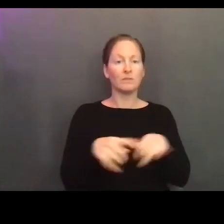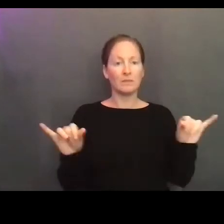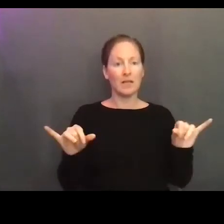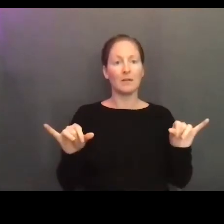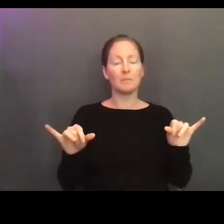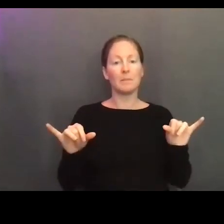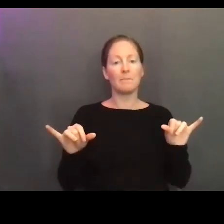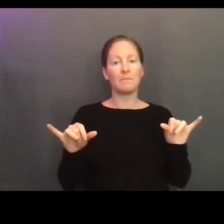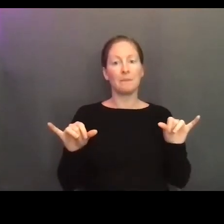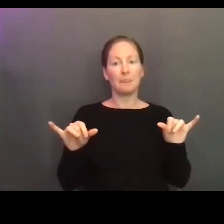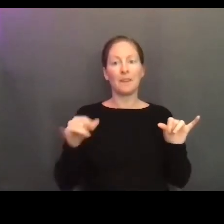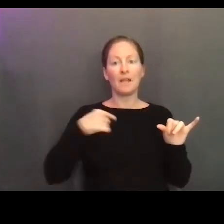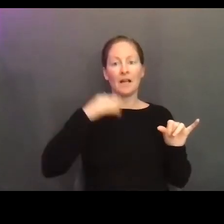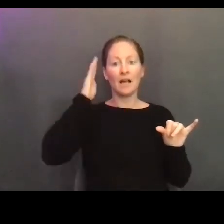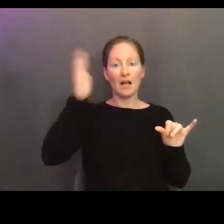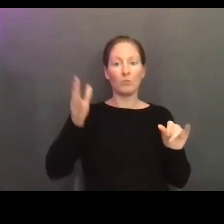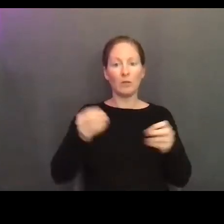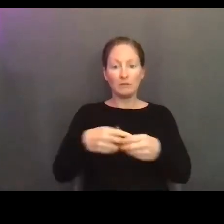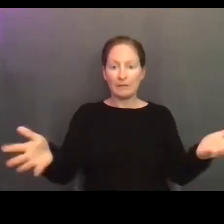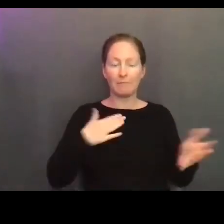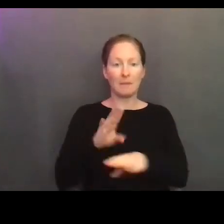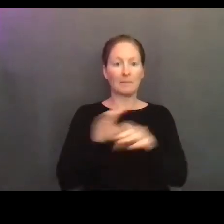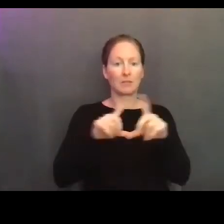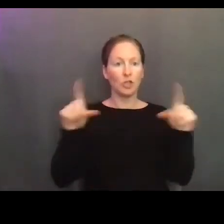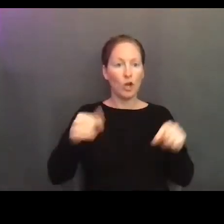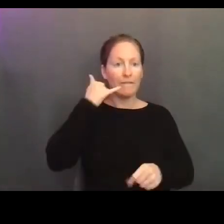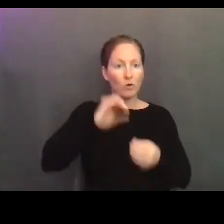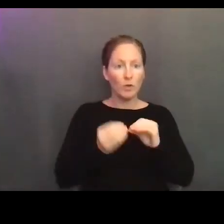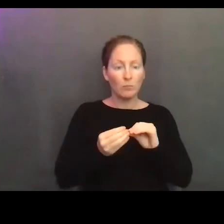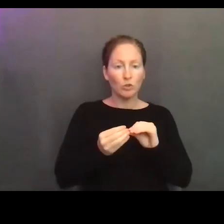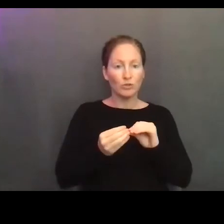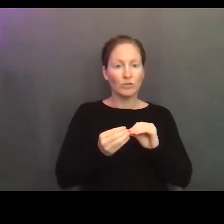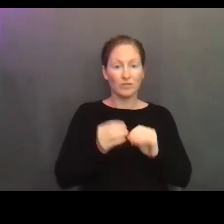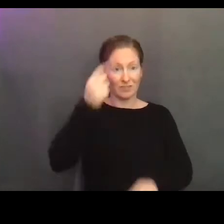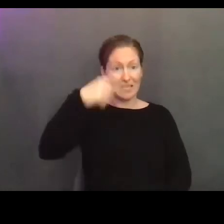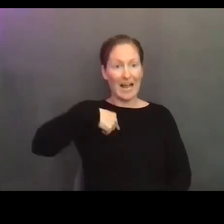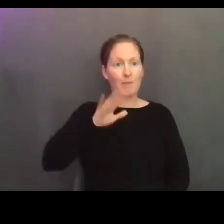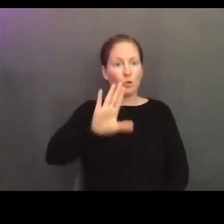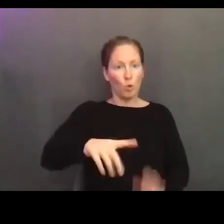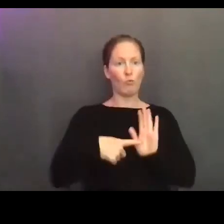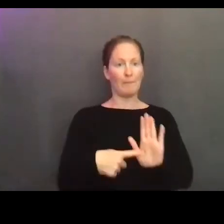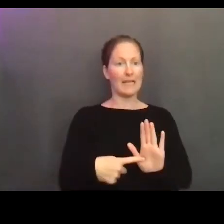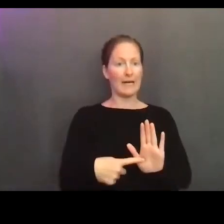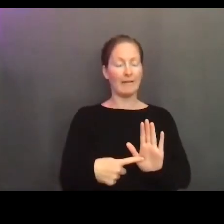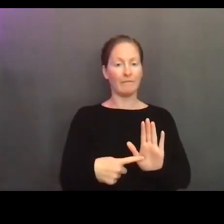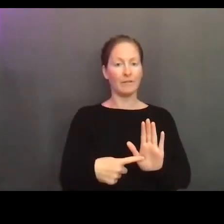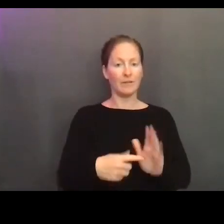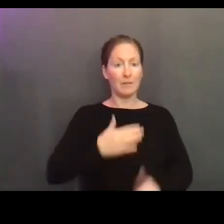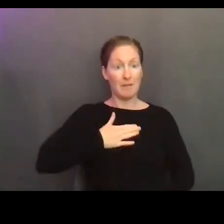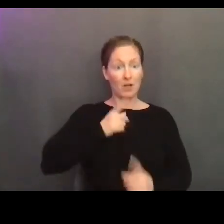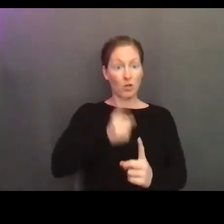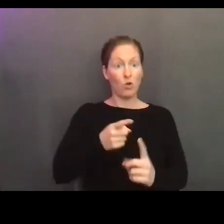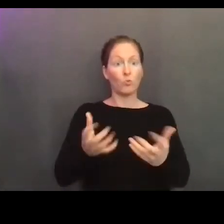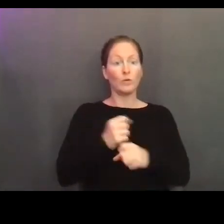state, giving my business card with phone numbers on it. Folks, I'm going to be your representative. My goal is to make sure